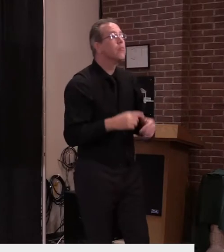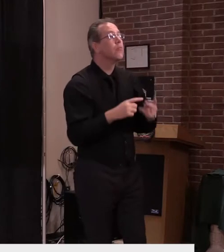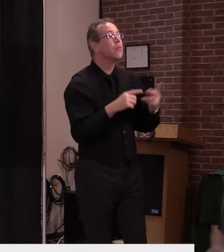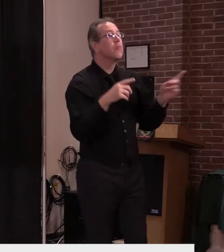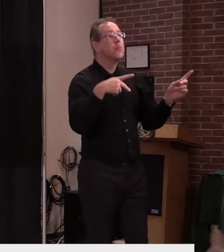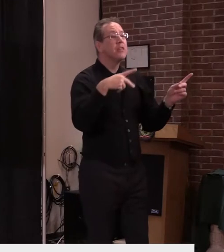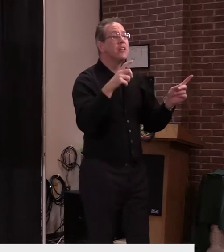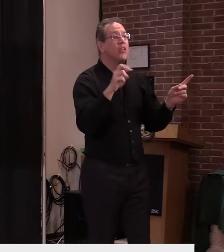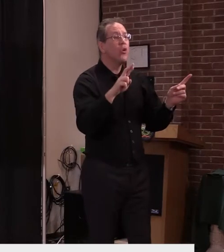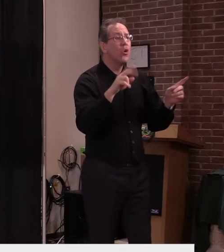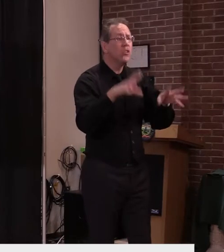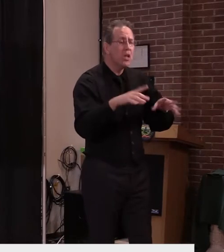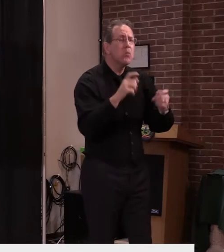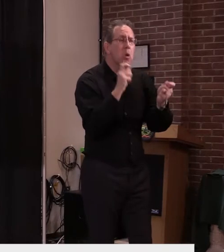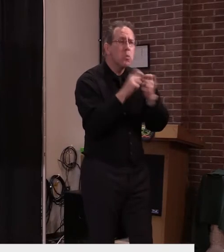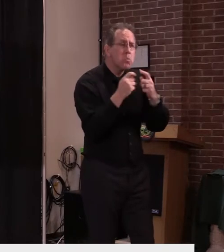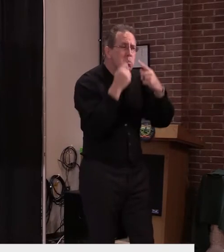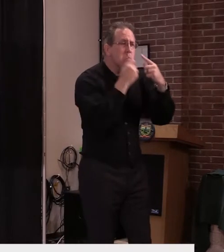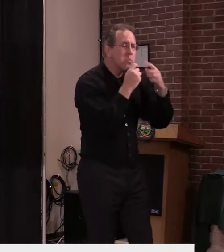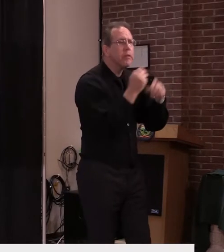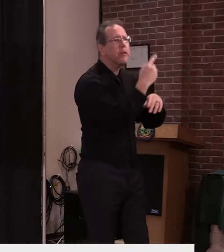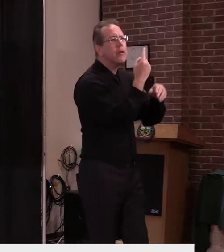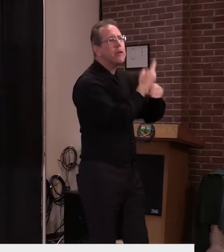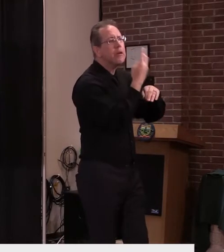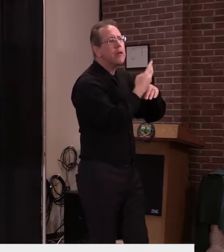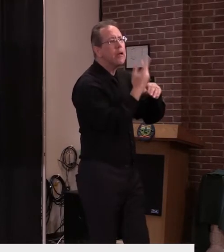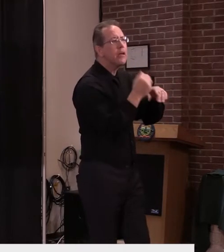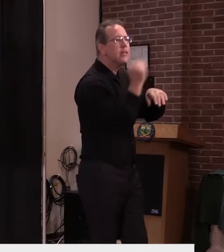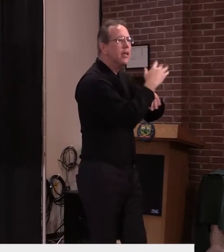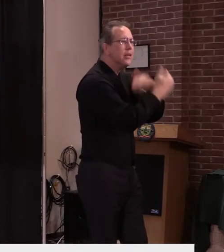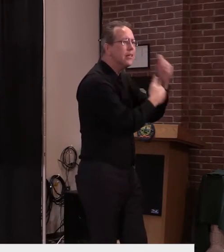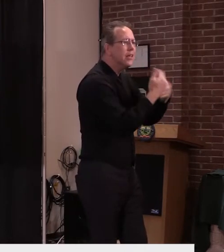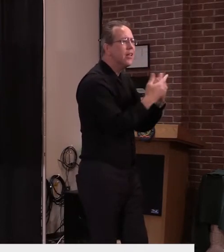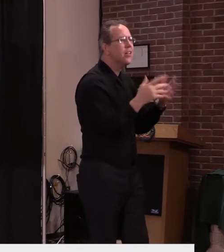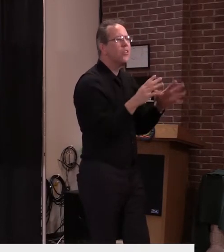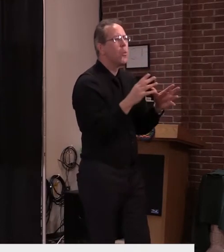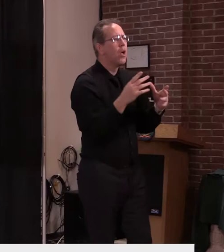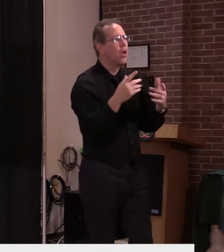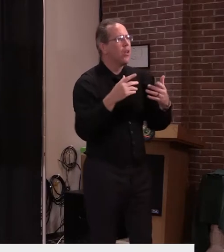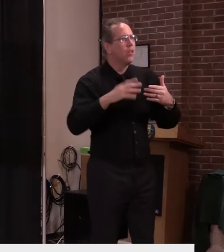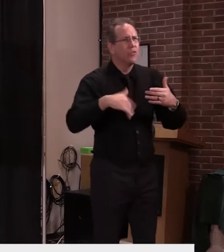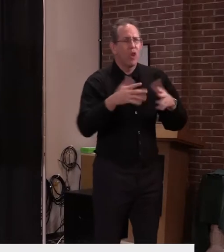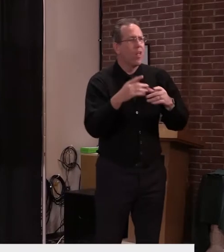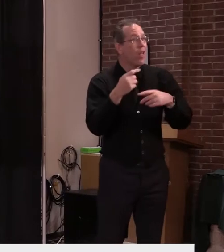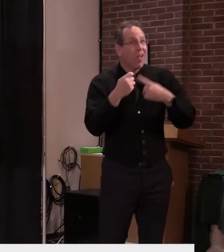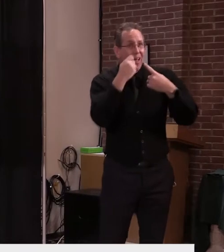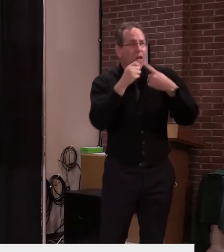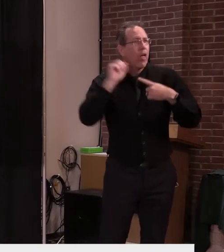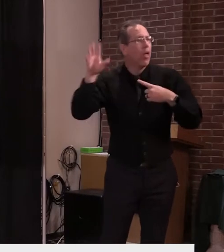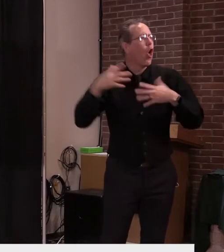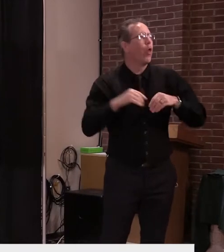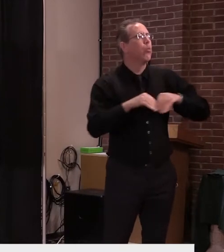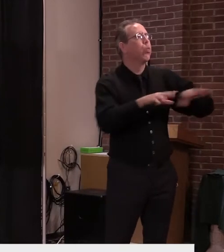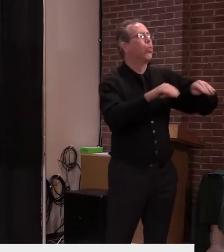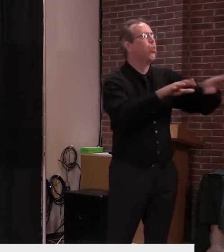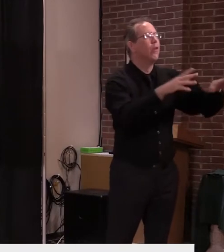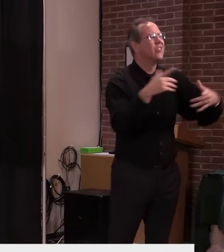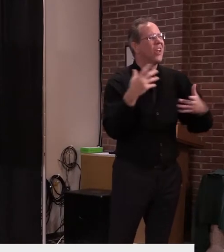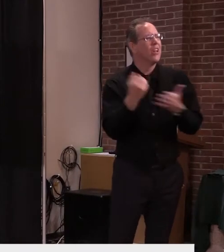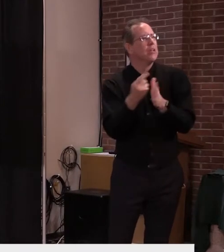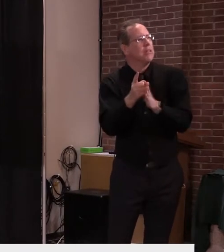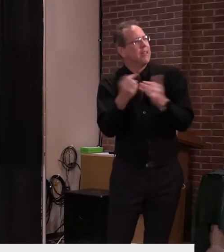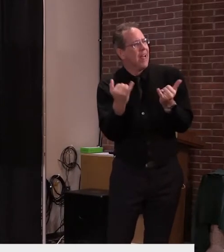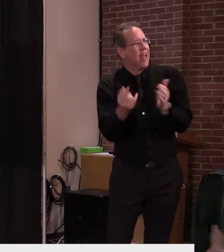further spread due to the speed in which Omicron transmits. That's also why, based on the science and